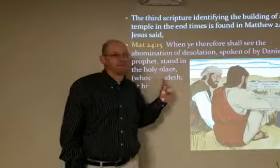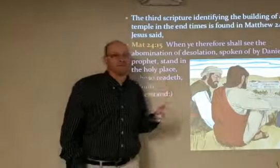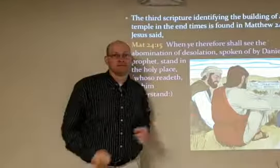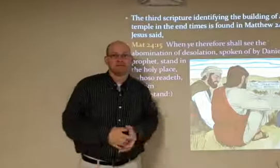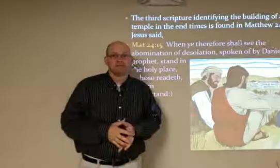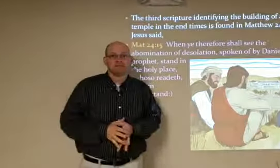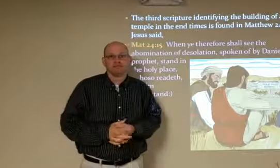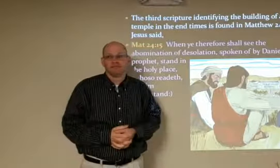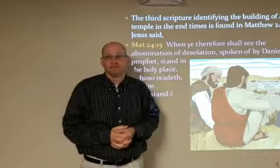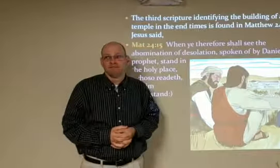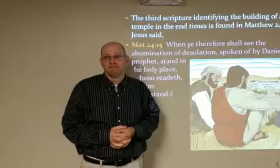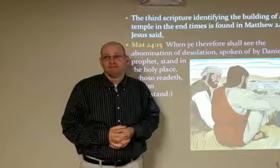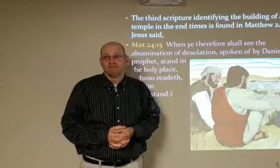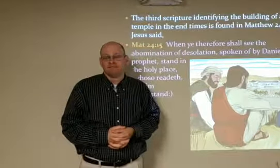It's going to happen in the holy place.